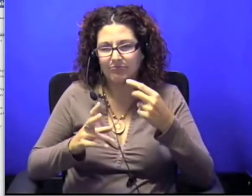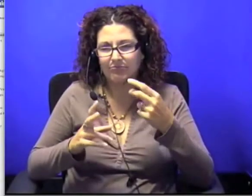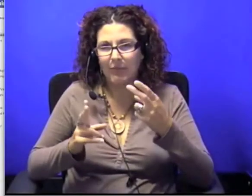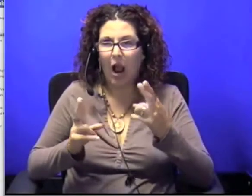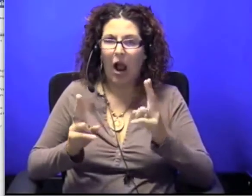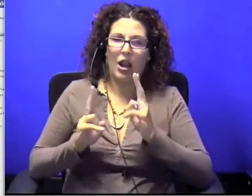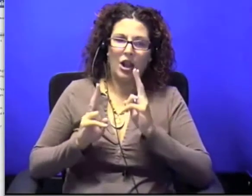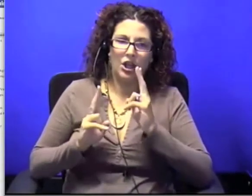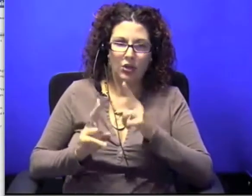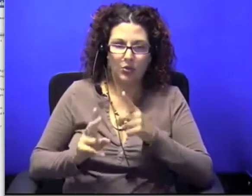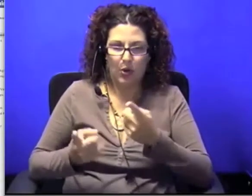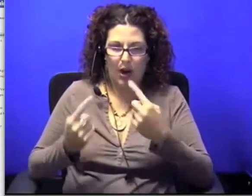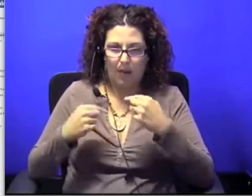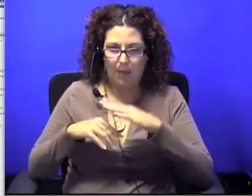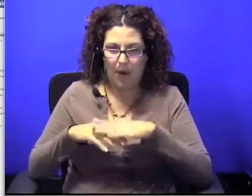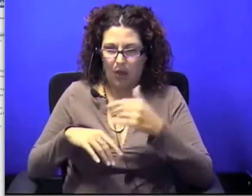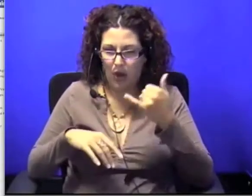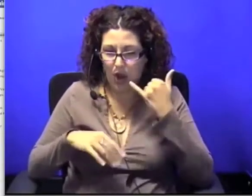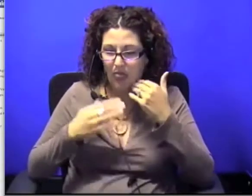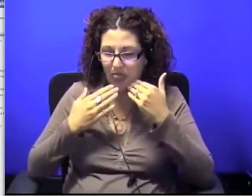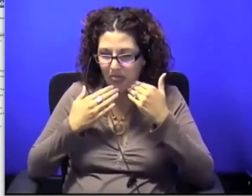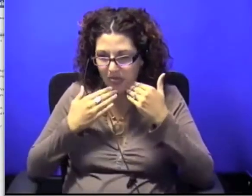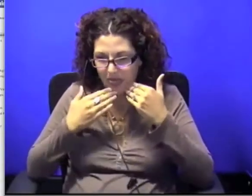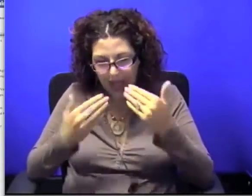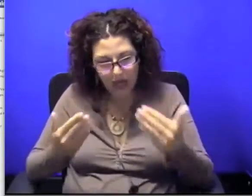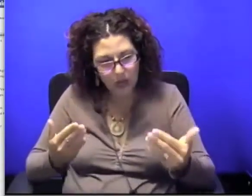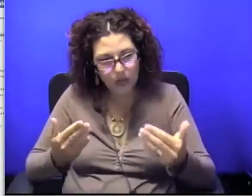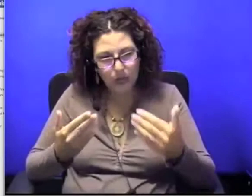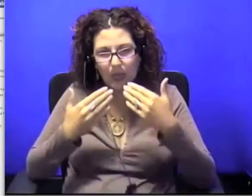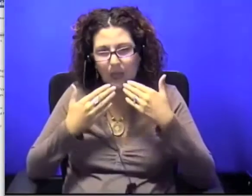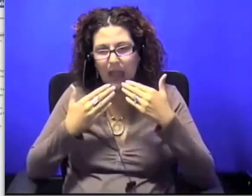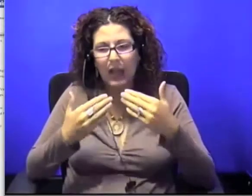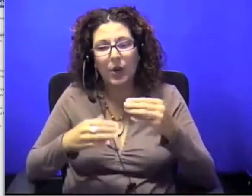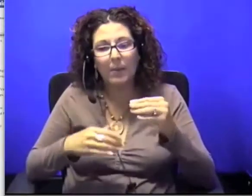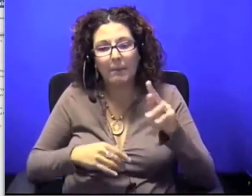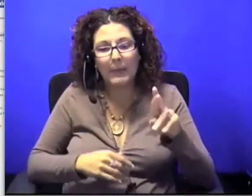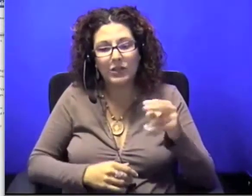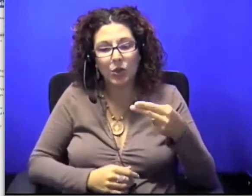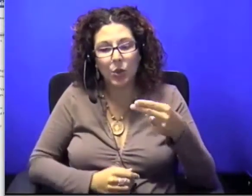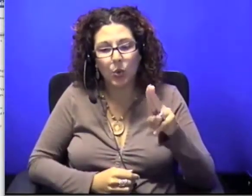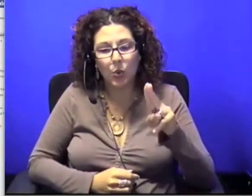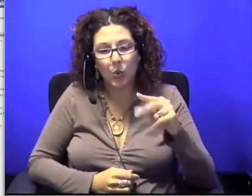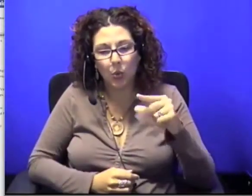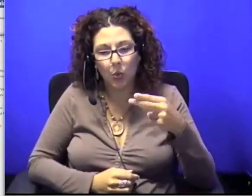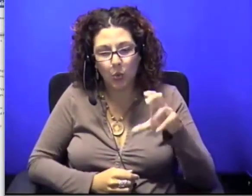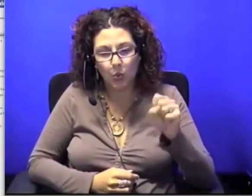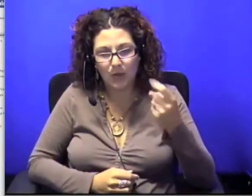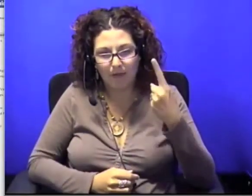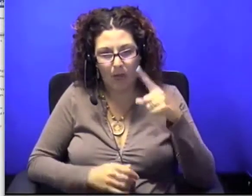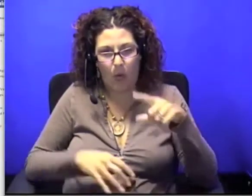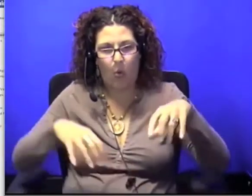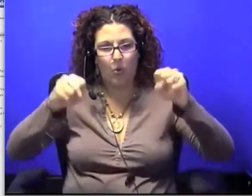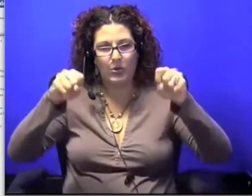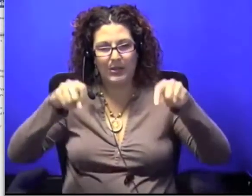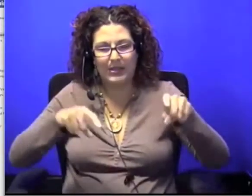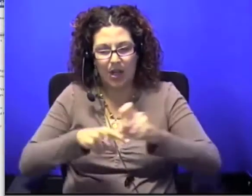am so honored that you would be on the call. And all the other leaders in RX and the founders of RX, I appreciate this opportunity.